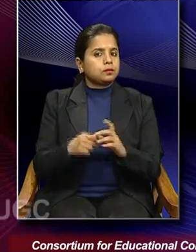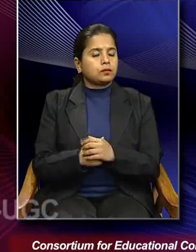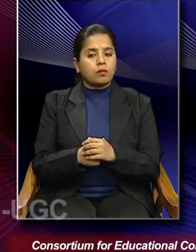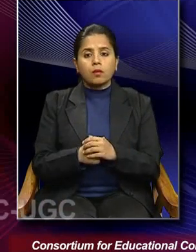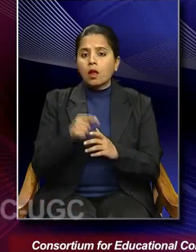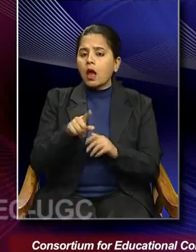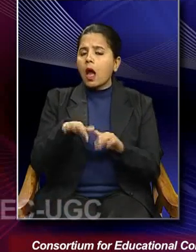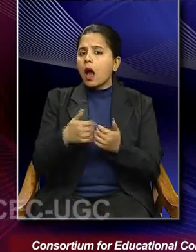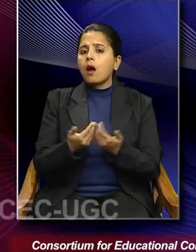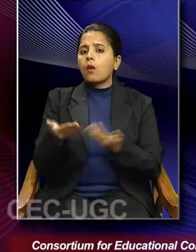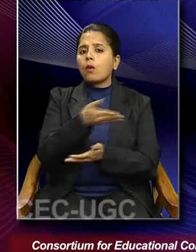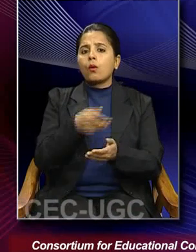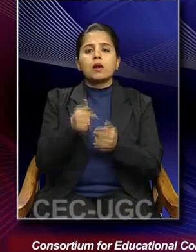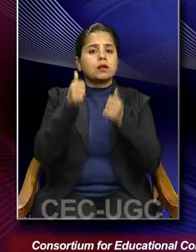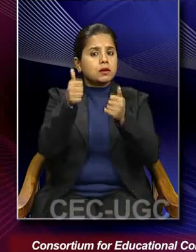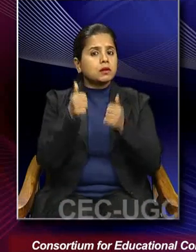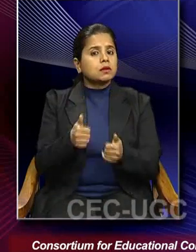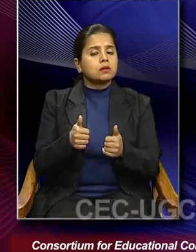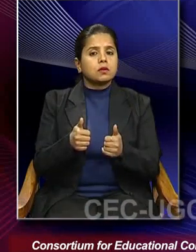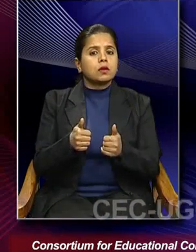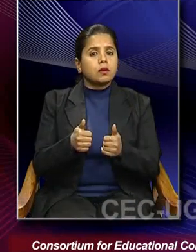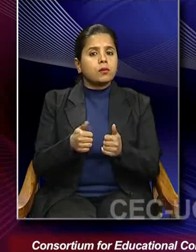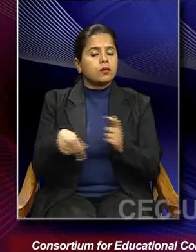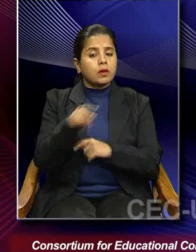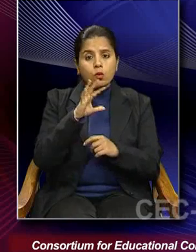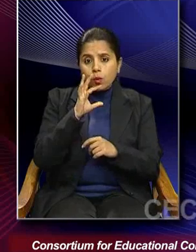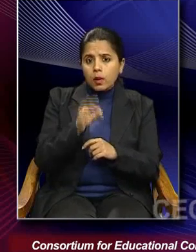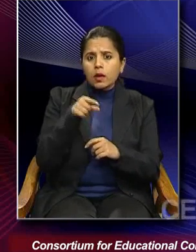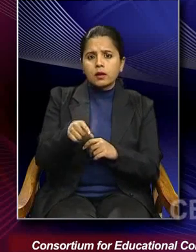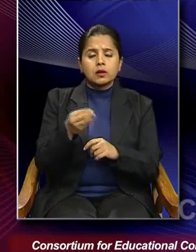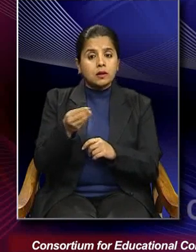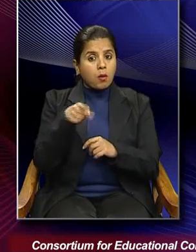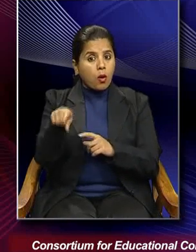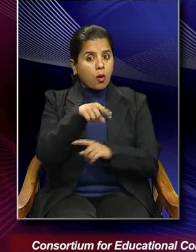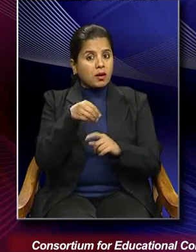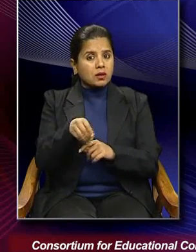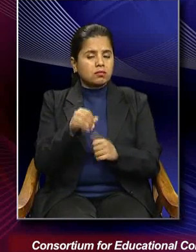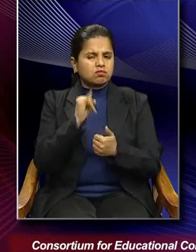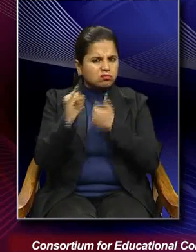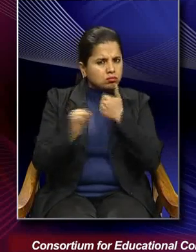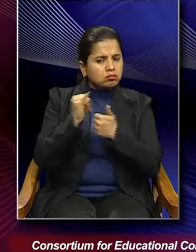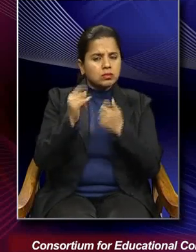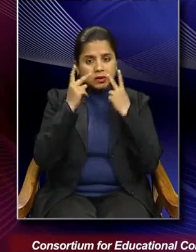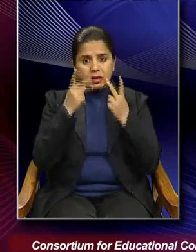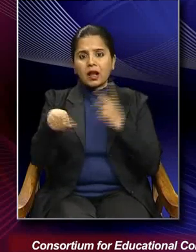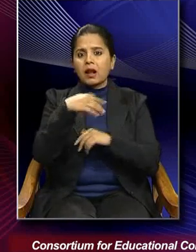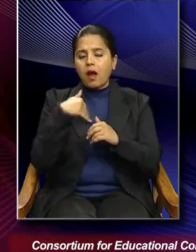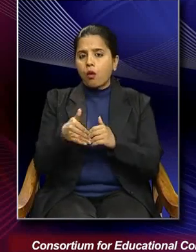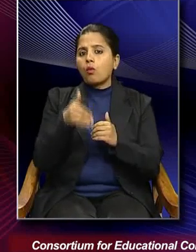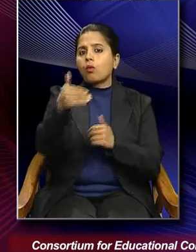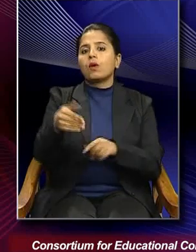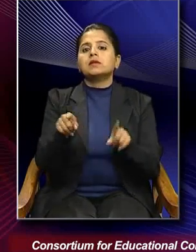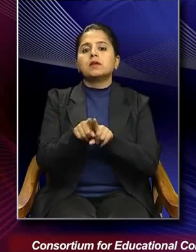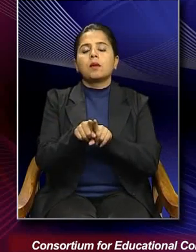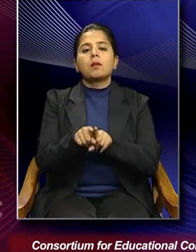How the outcome. Now, this is basically with these criticism, we move on to